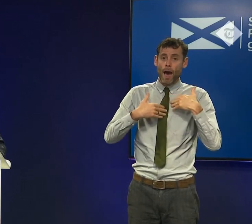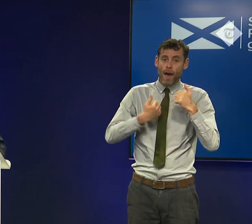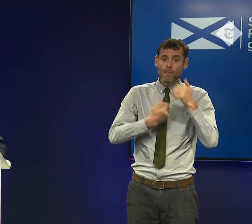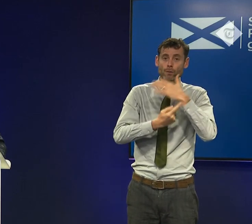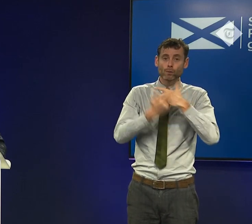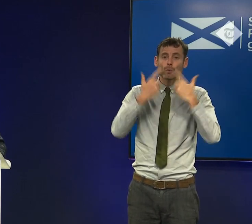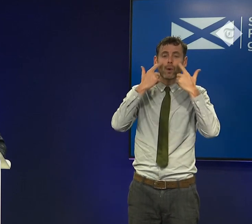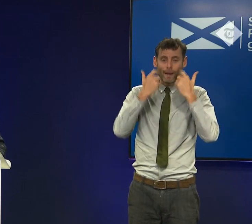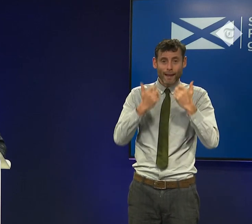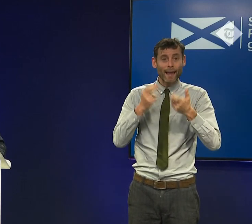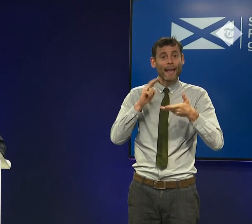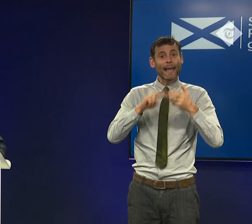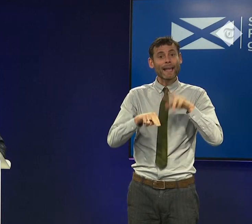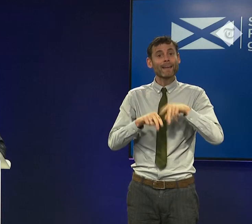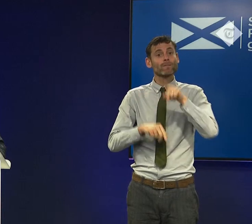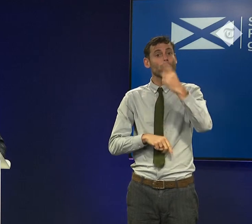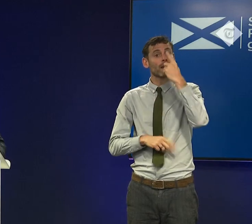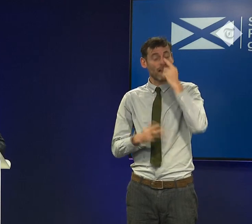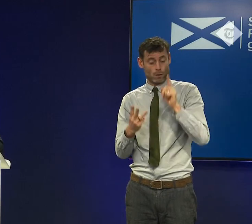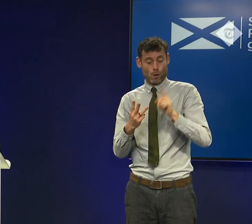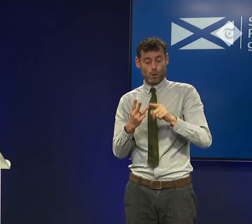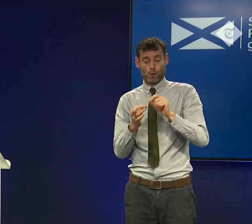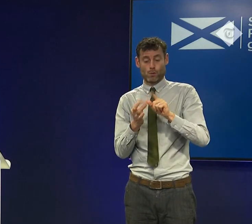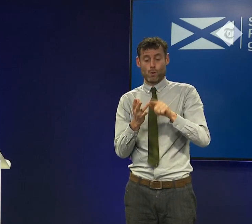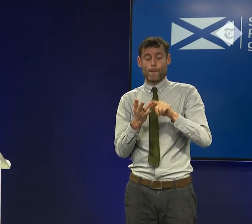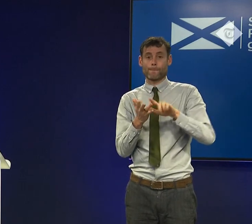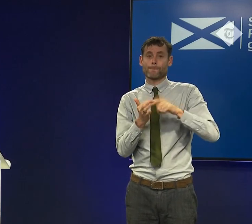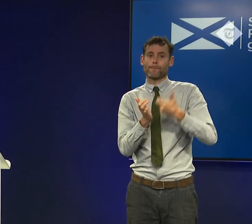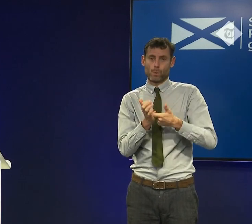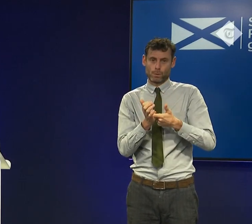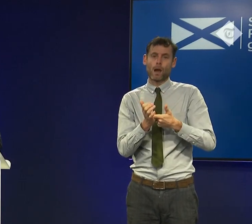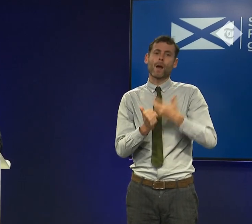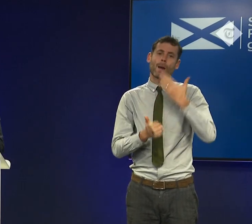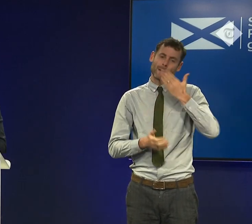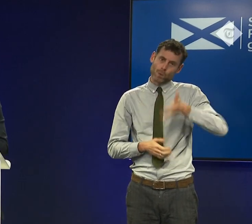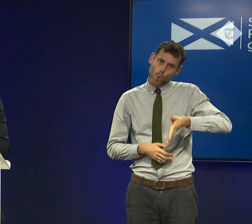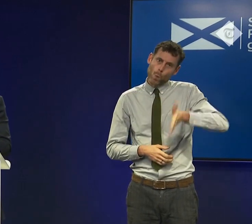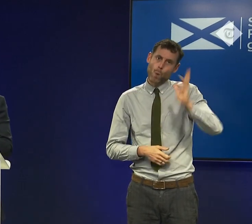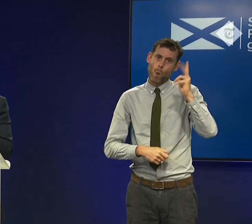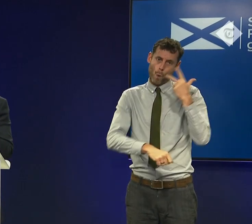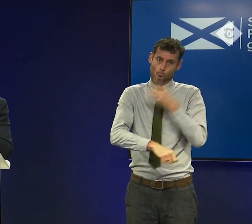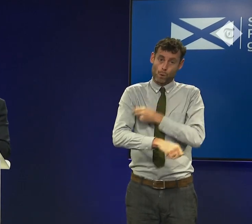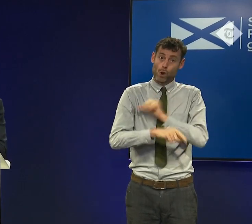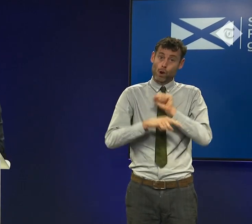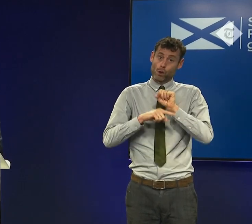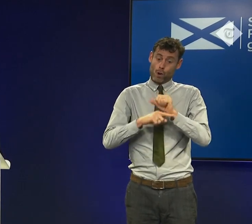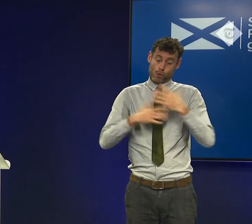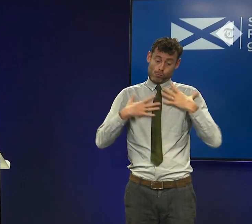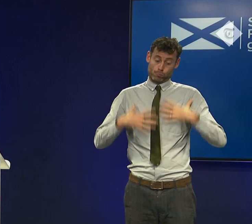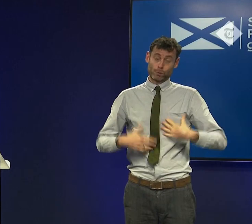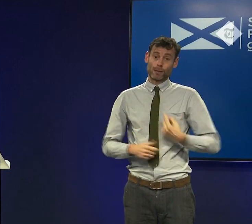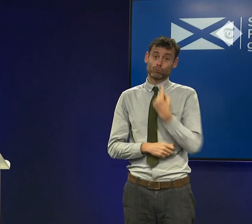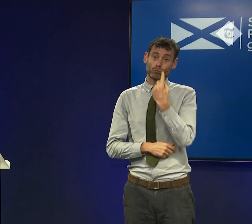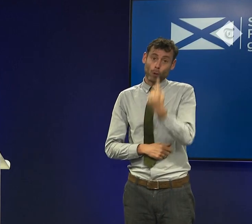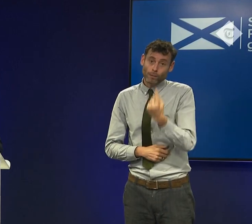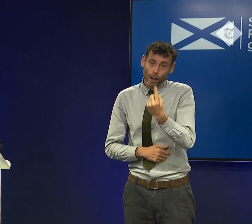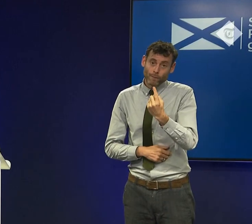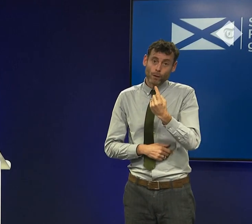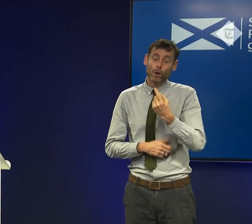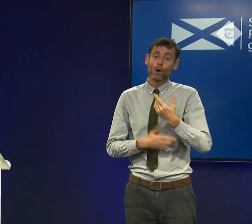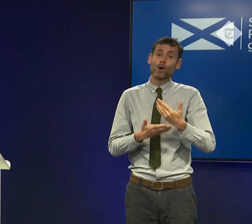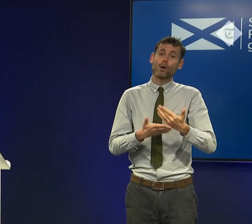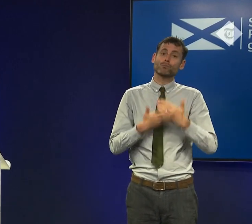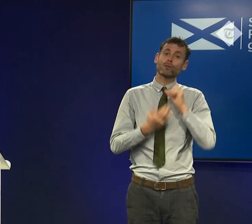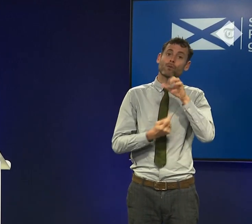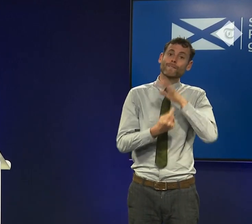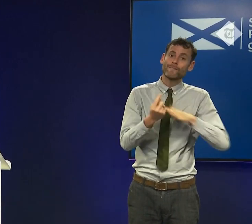a booster dose, is that you're taking up that offer. It's protect you, it'll protect your families, and just as importantly, it'll protect the patients that